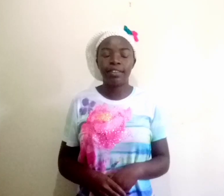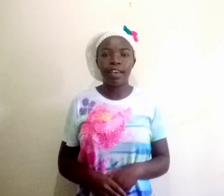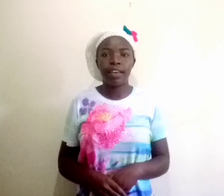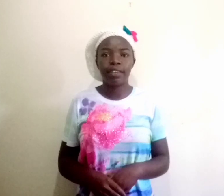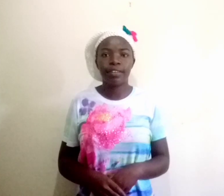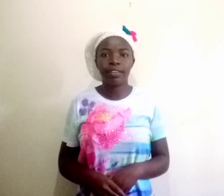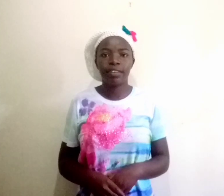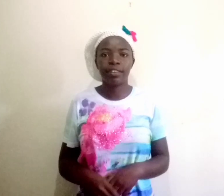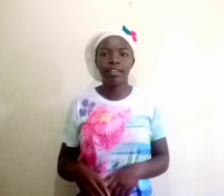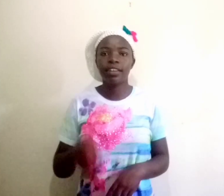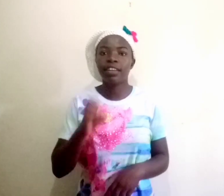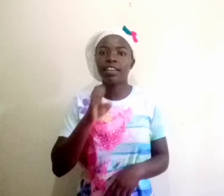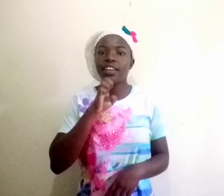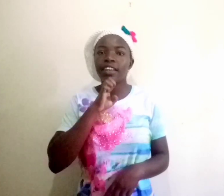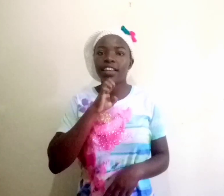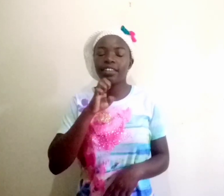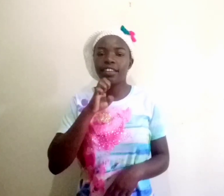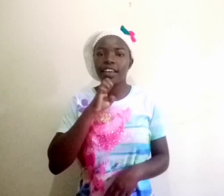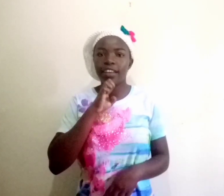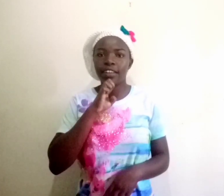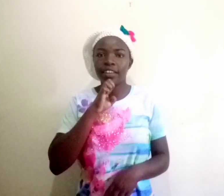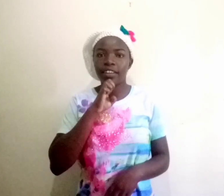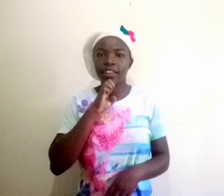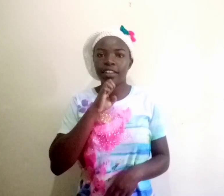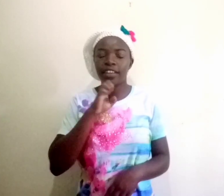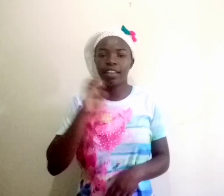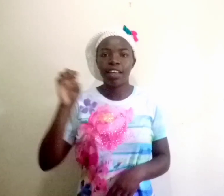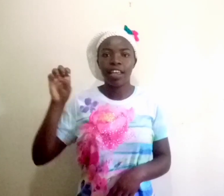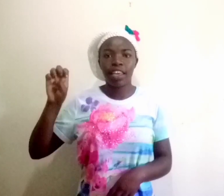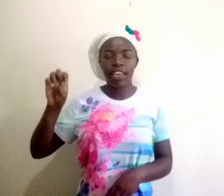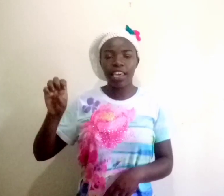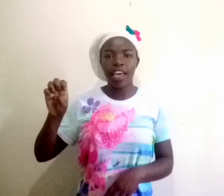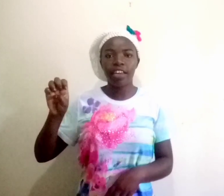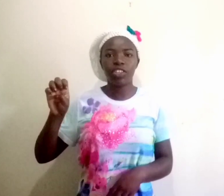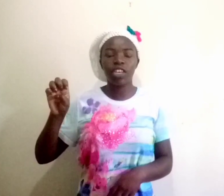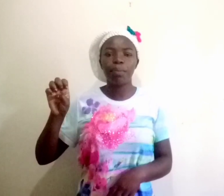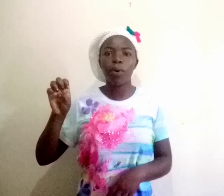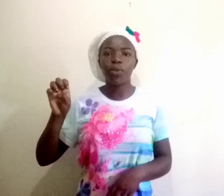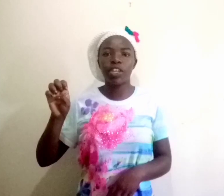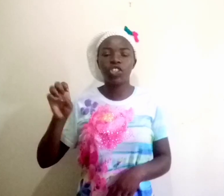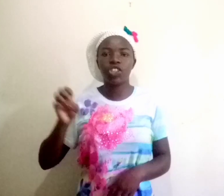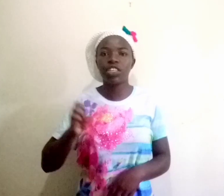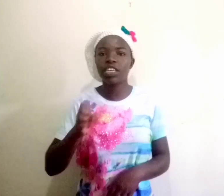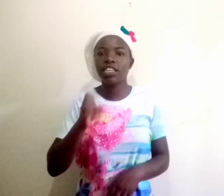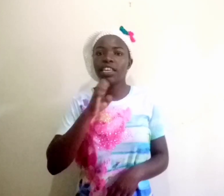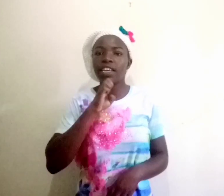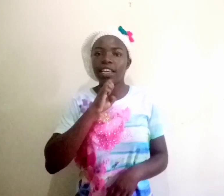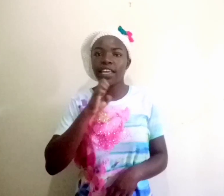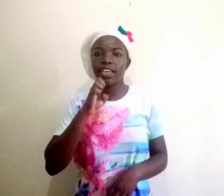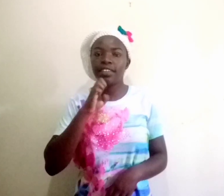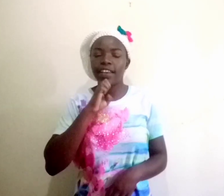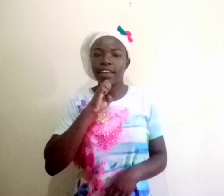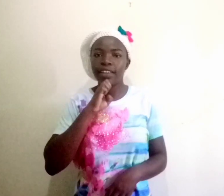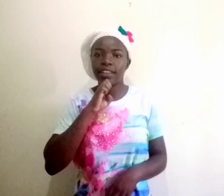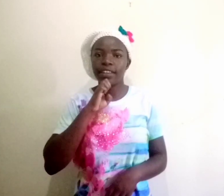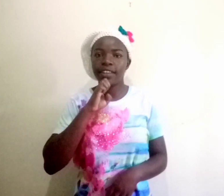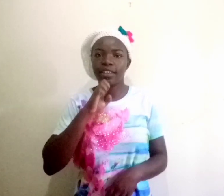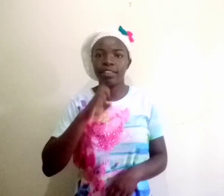Esther, Esther. E hand shape on the chin, Esther.